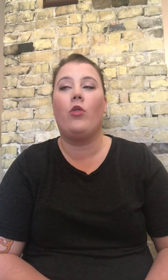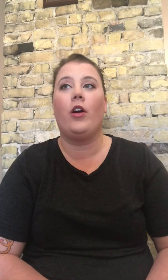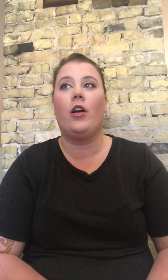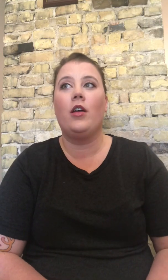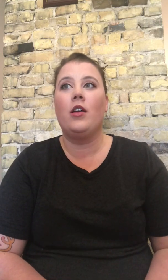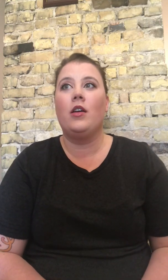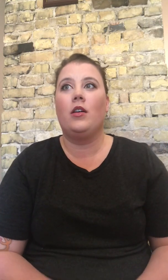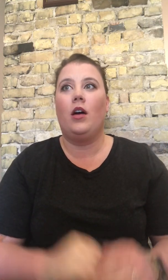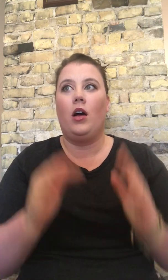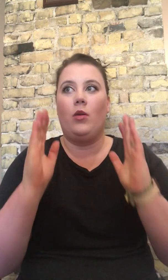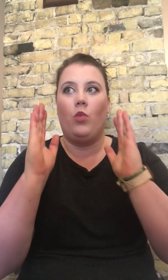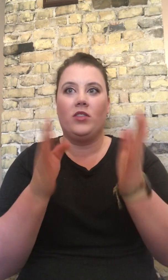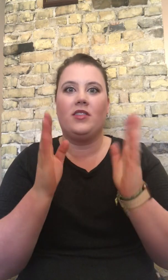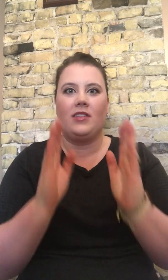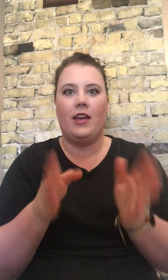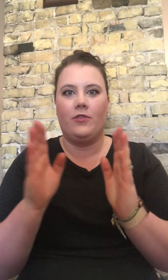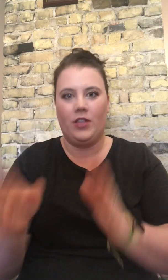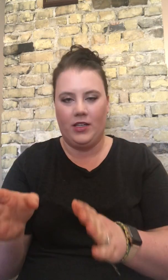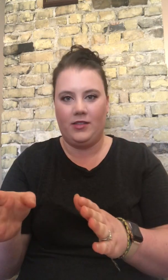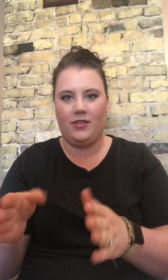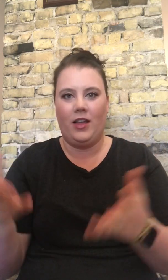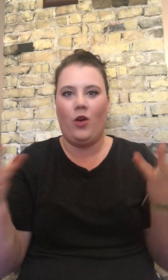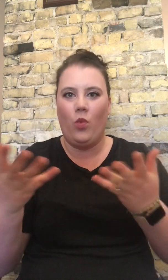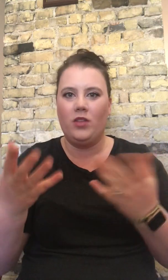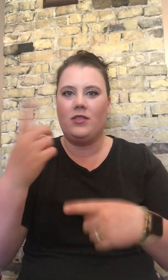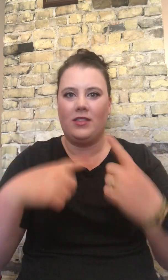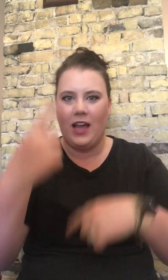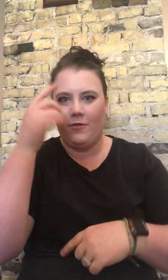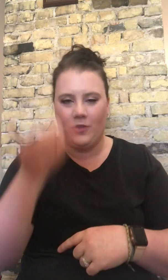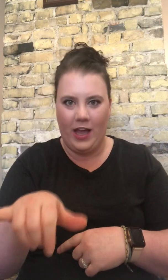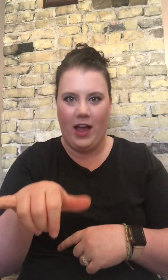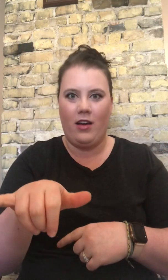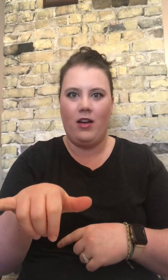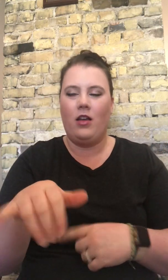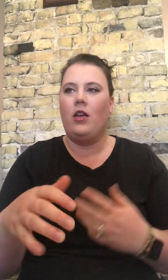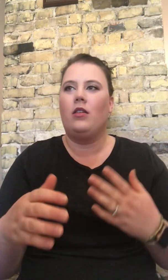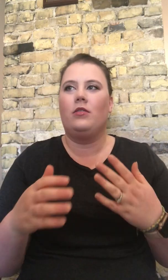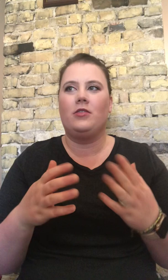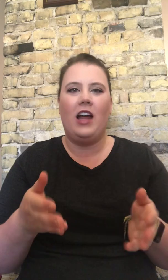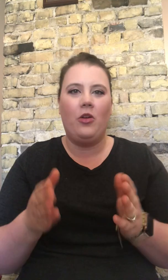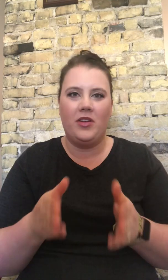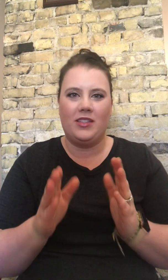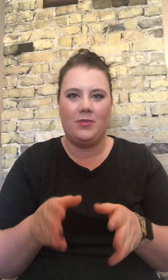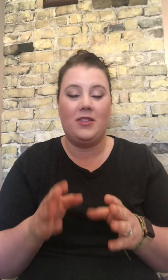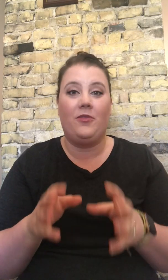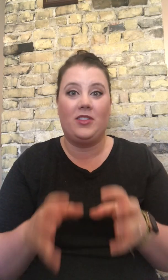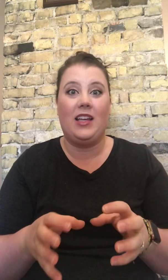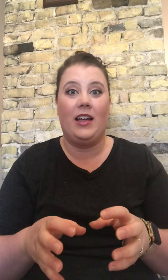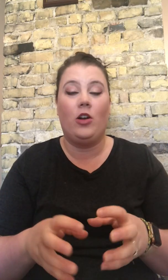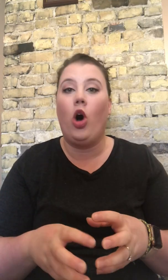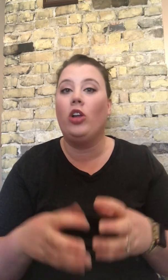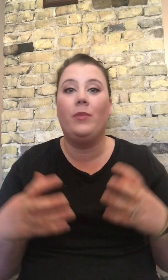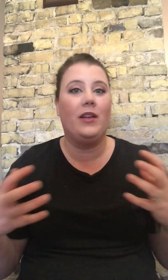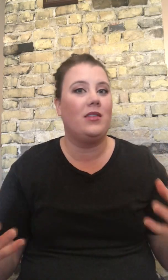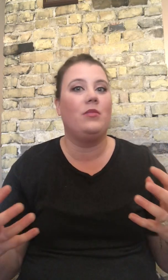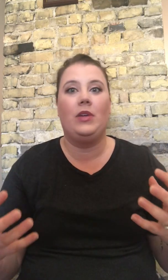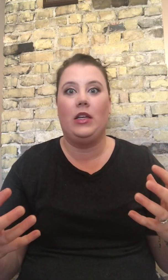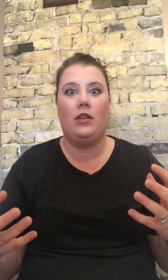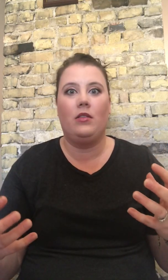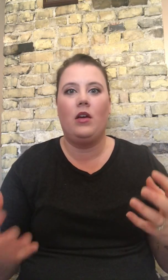for what's the sign for this? Like, what's the sign for that? There's not always a specific sign. It all depends on the meaning. I